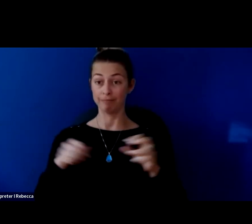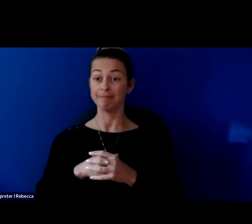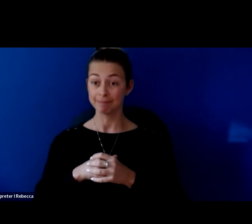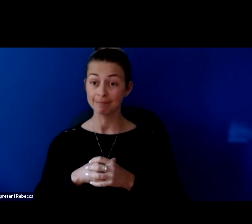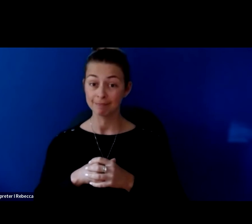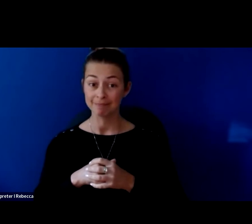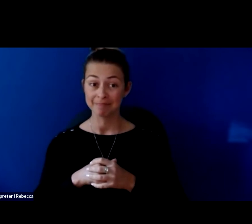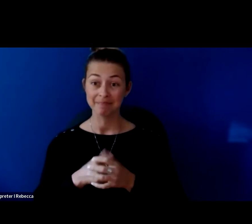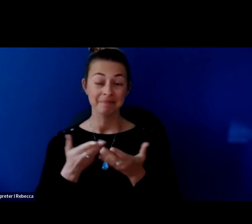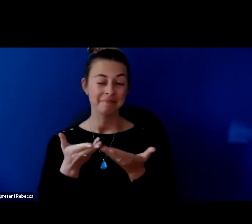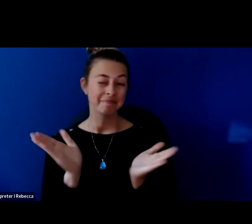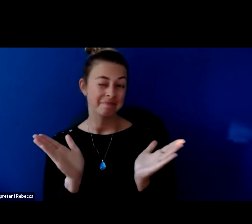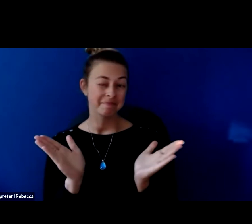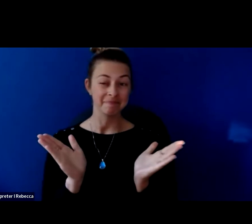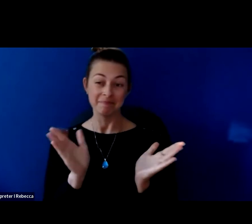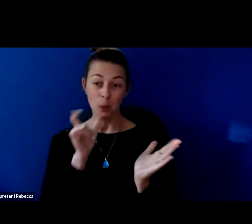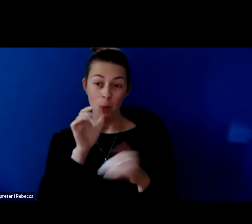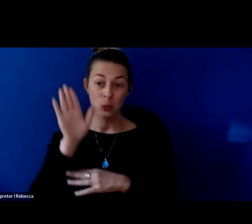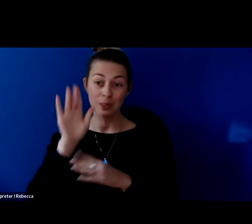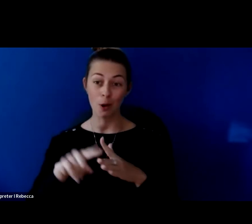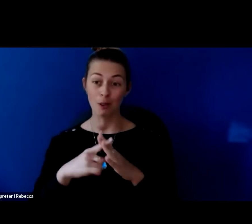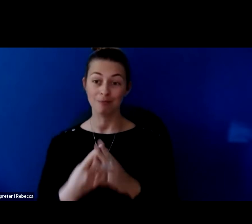So, who wants to start?